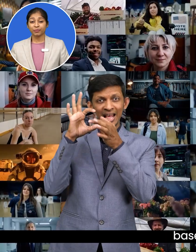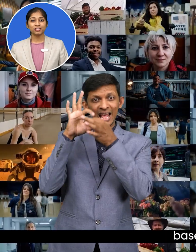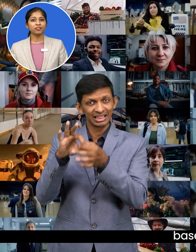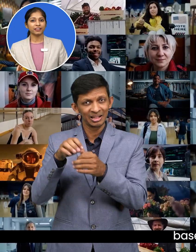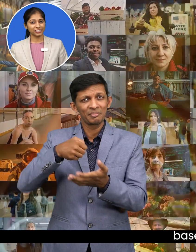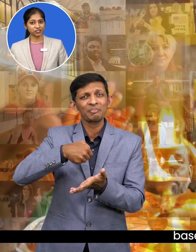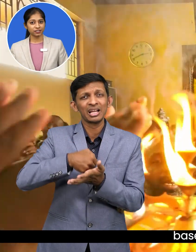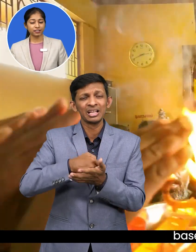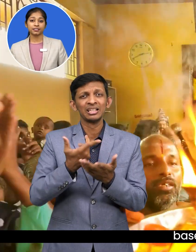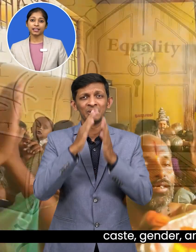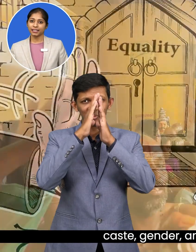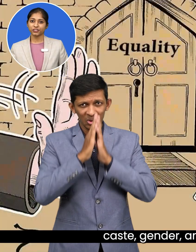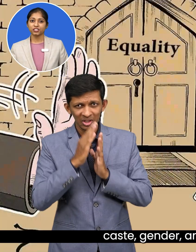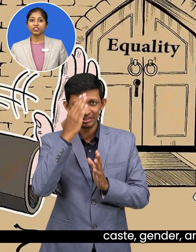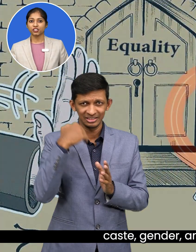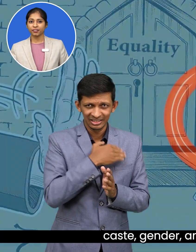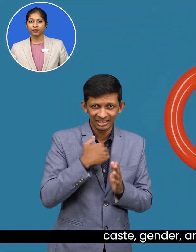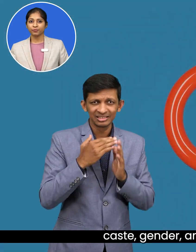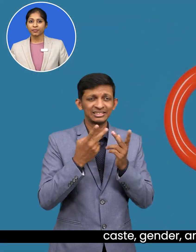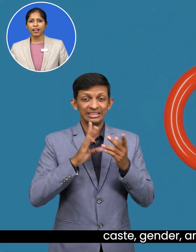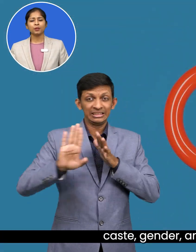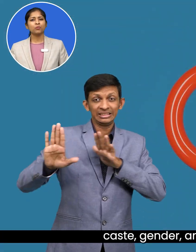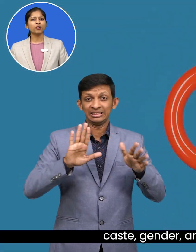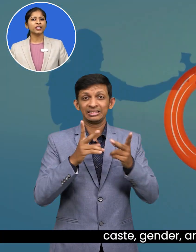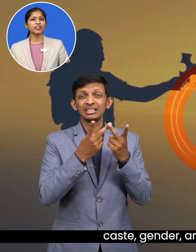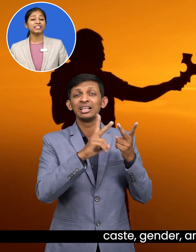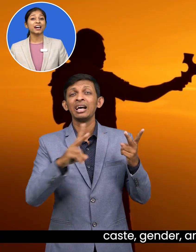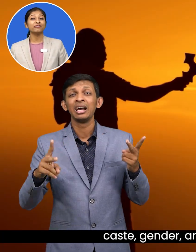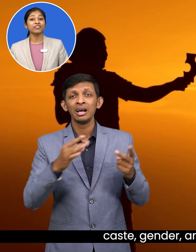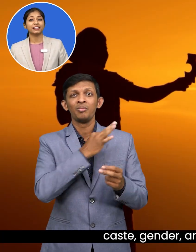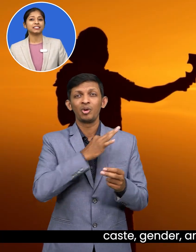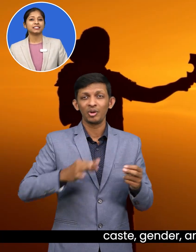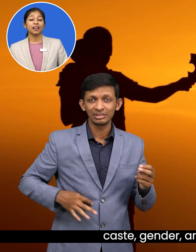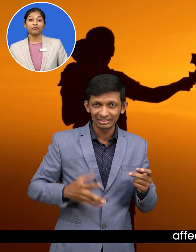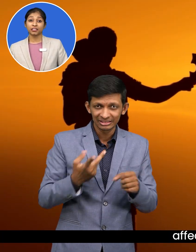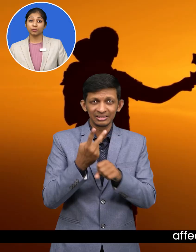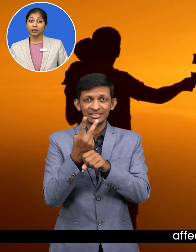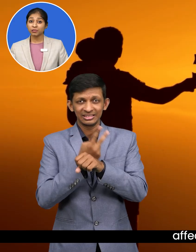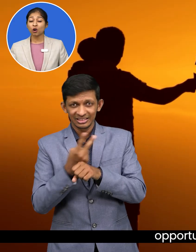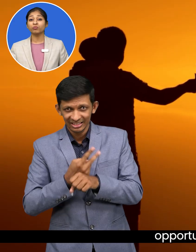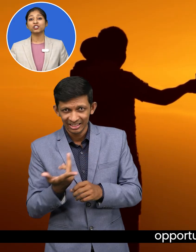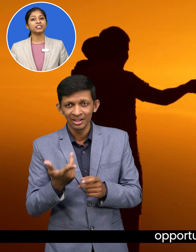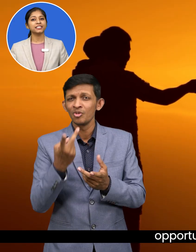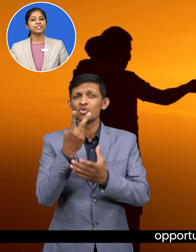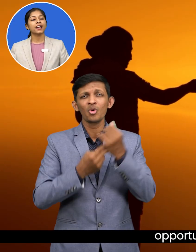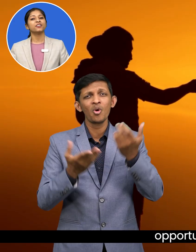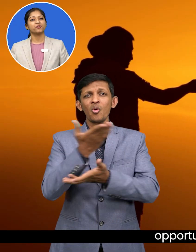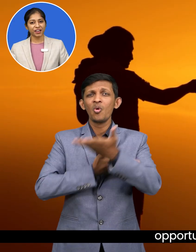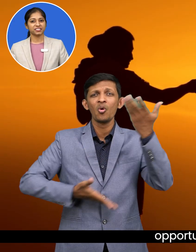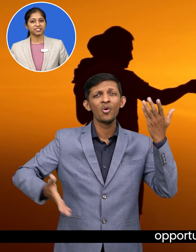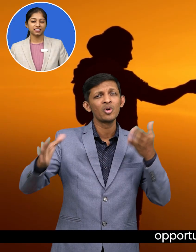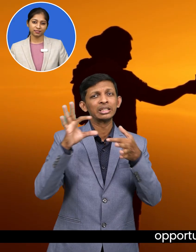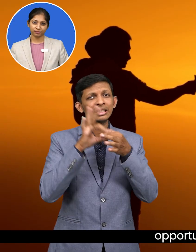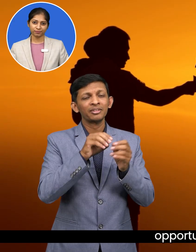Prejudices based on religion, caste, gender, and more create unfairness, affecting people's opportunities